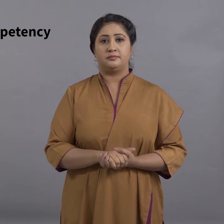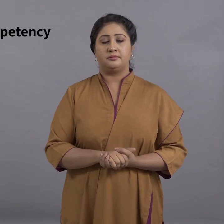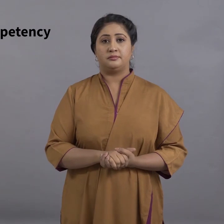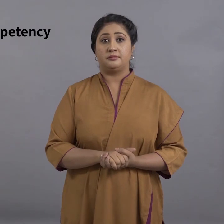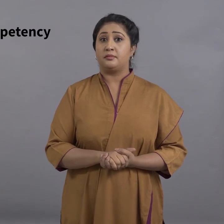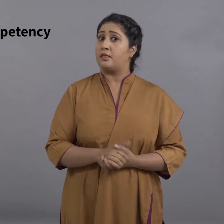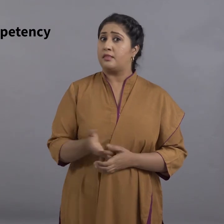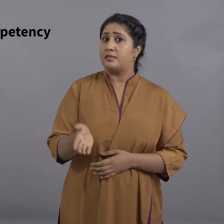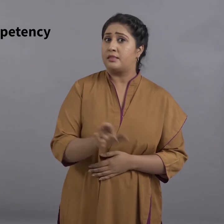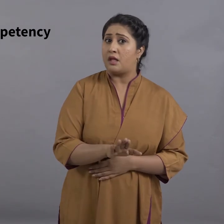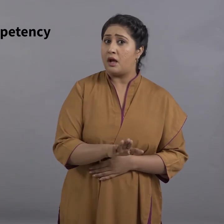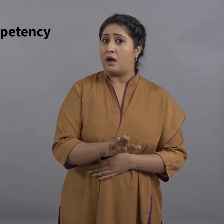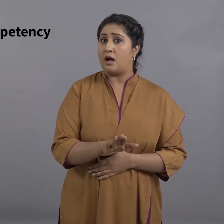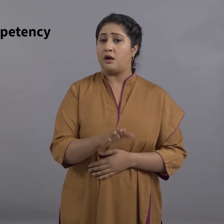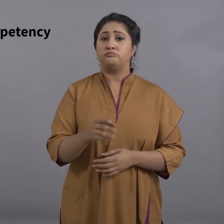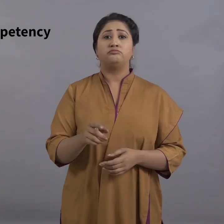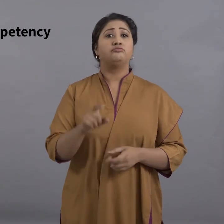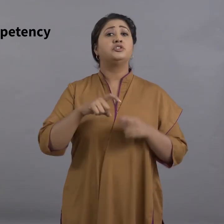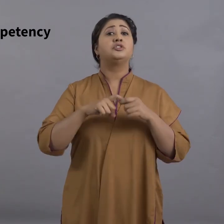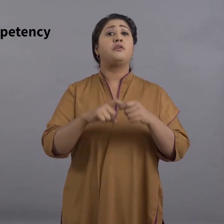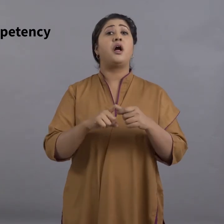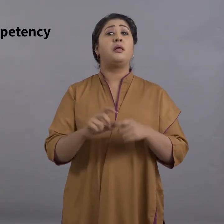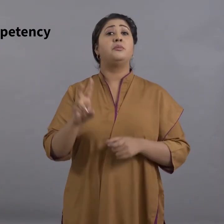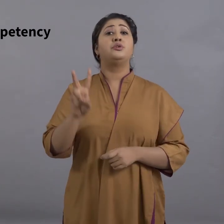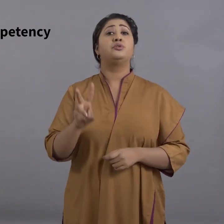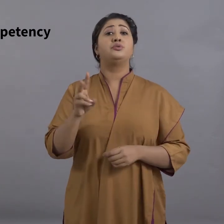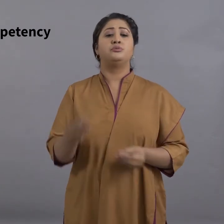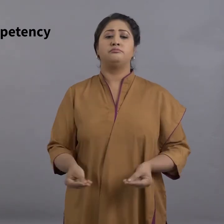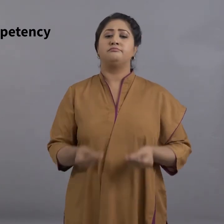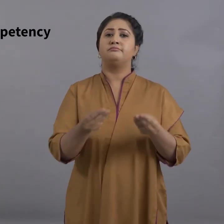Then move on to question number 2.